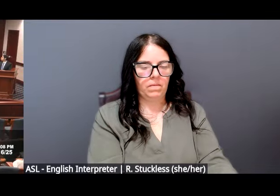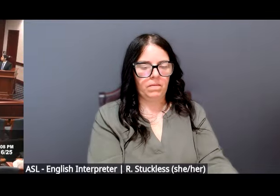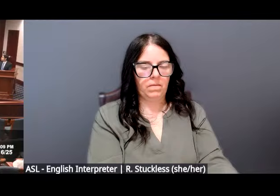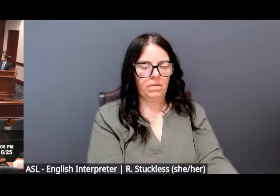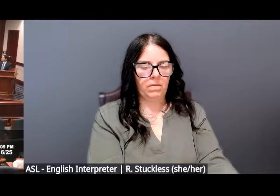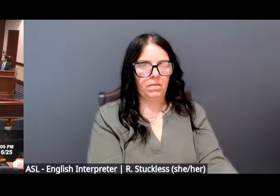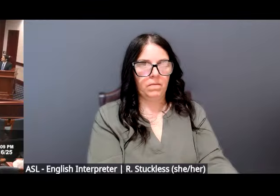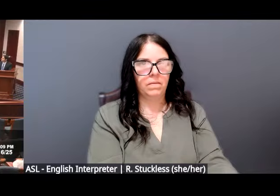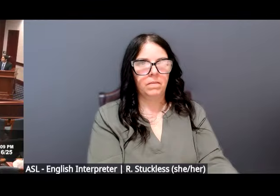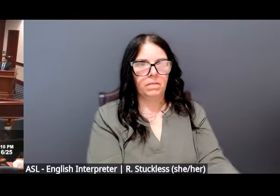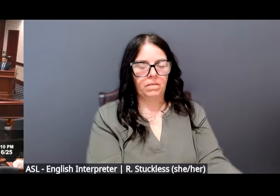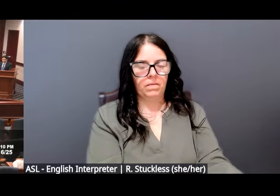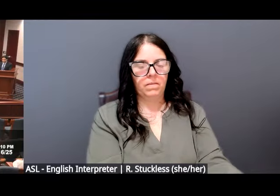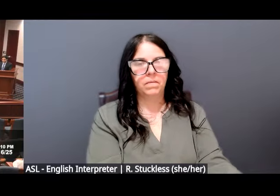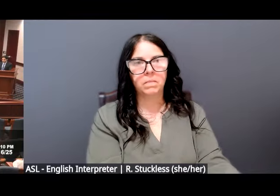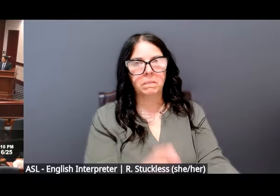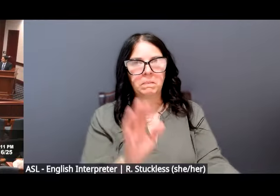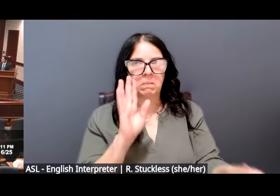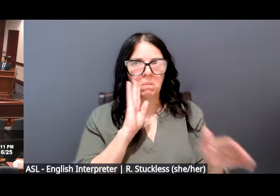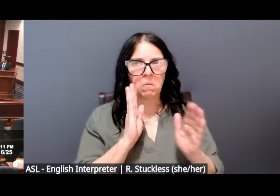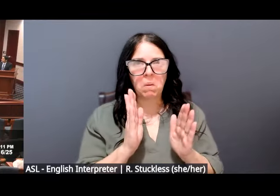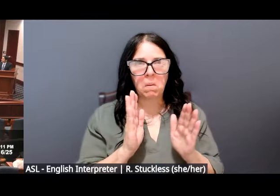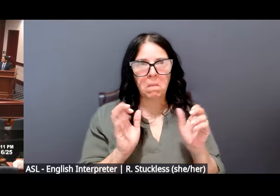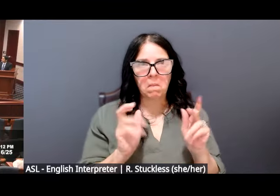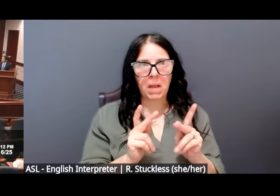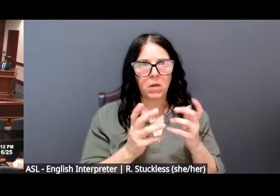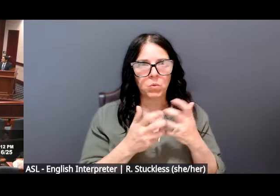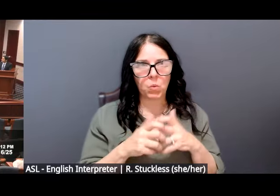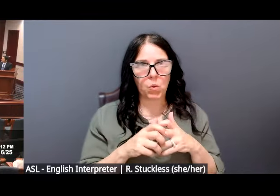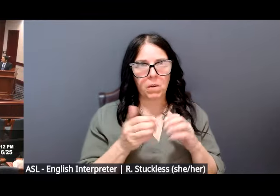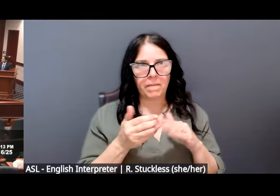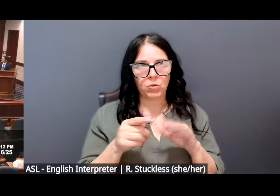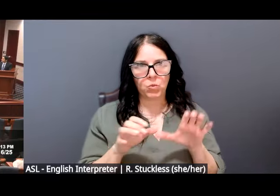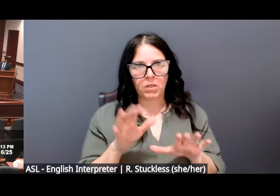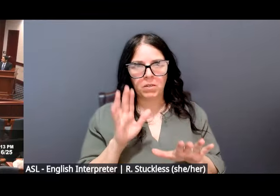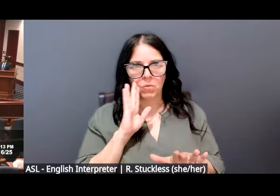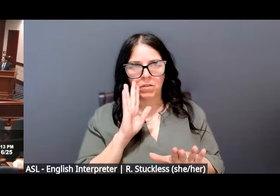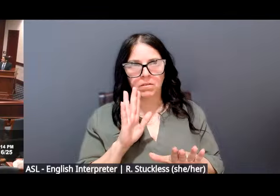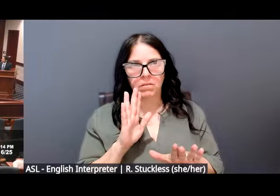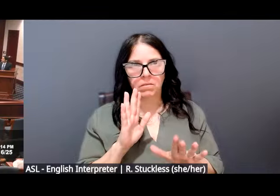Adam, I'm gonna bring us back into order while you're doing that. I'll bring us back into order while you're doing.